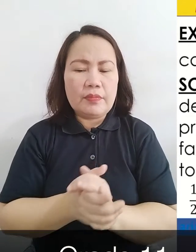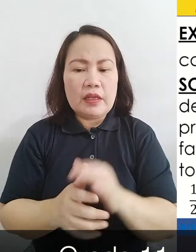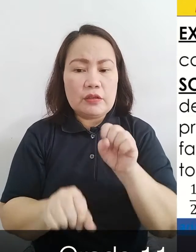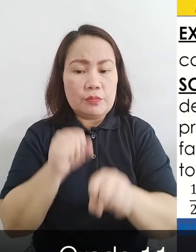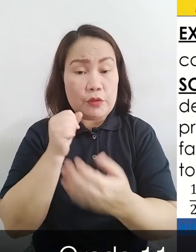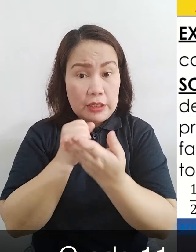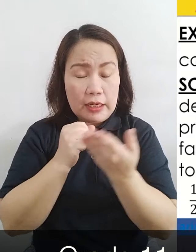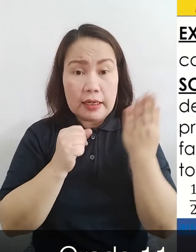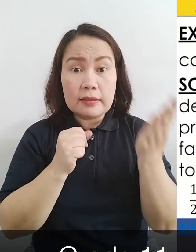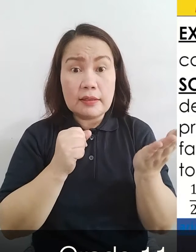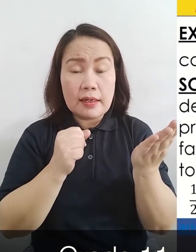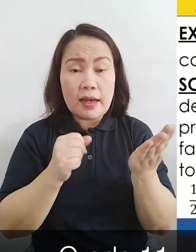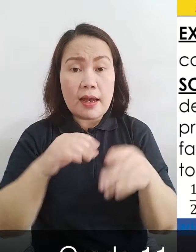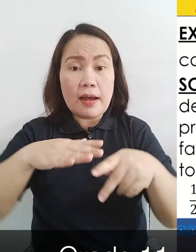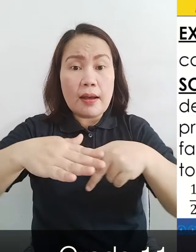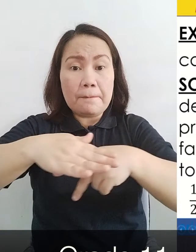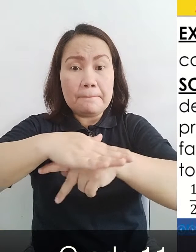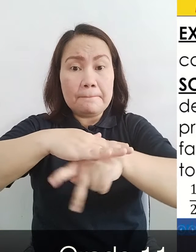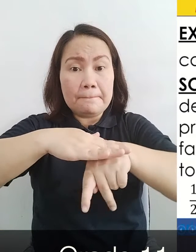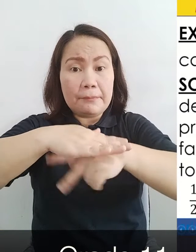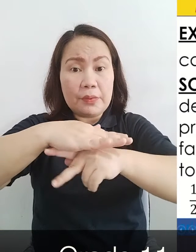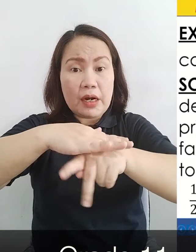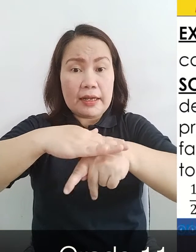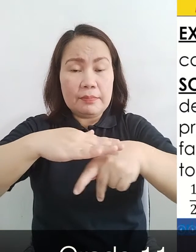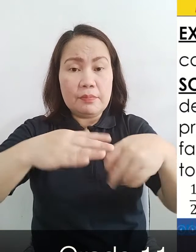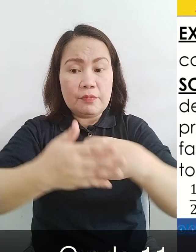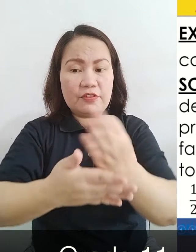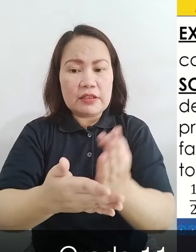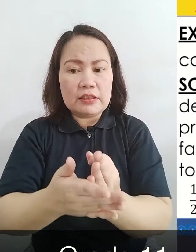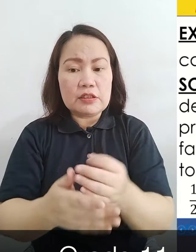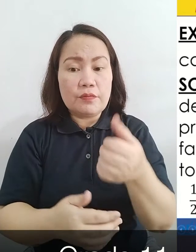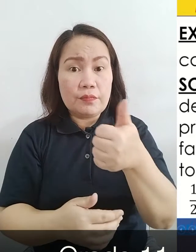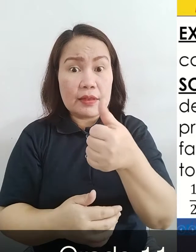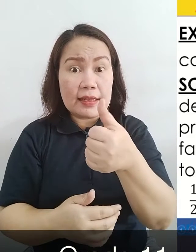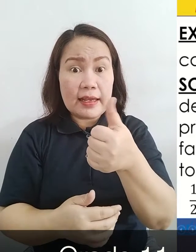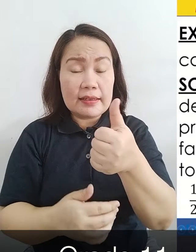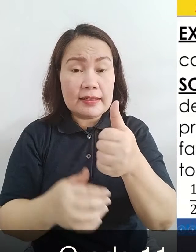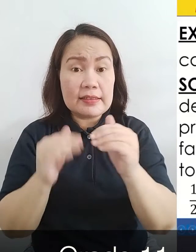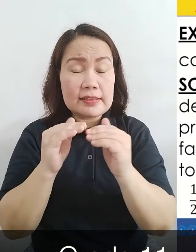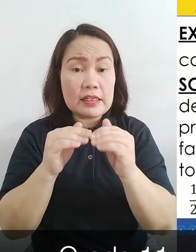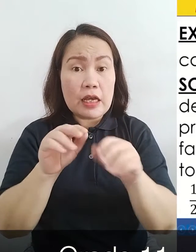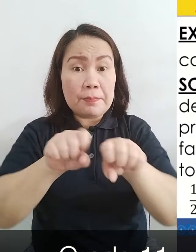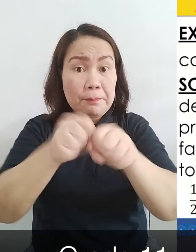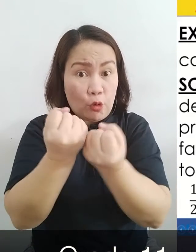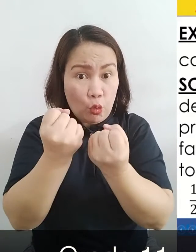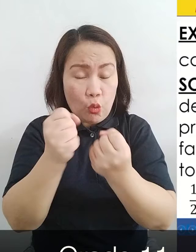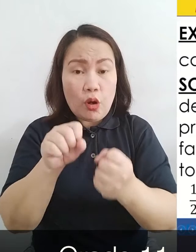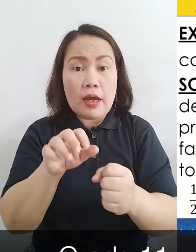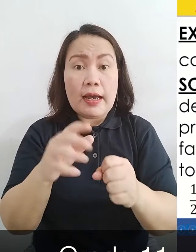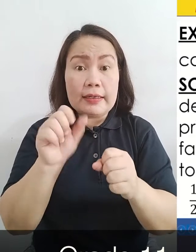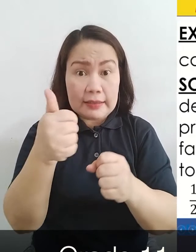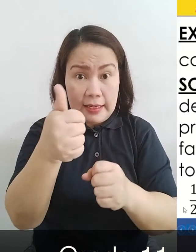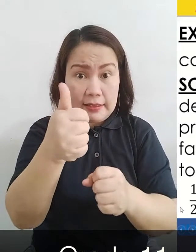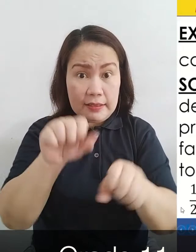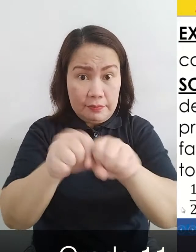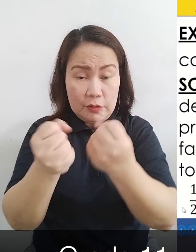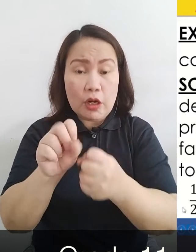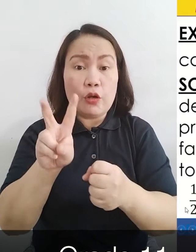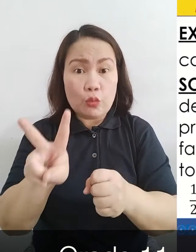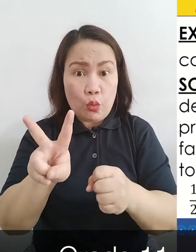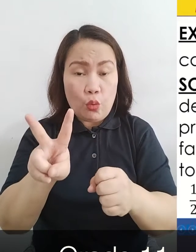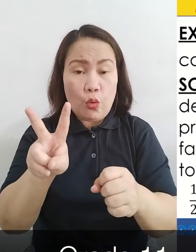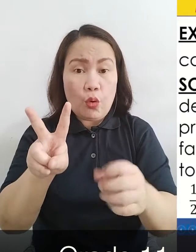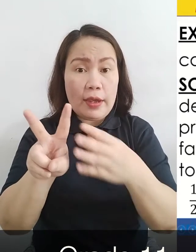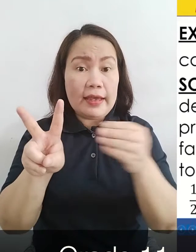So, the prime factors of 10 is 2 and 5. So, that will be 2 times 5. Yung